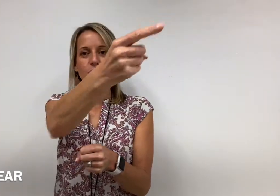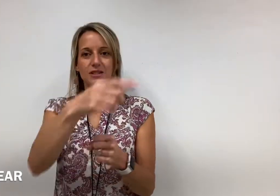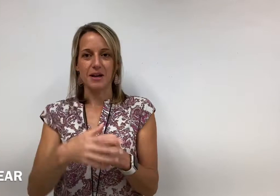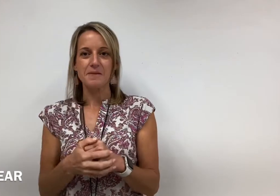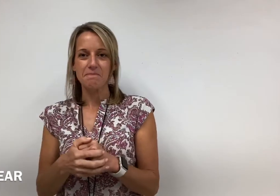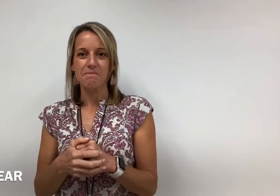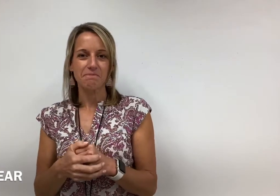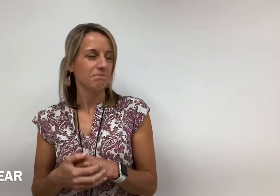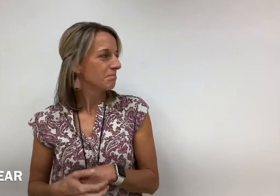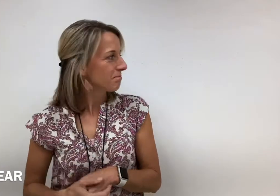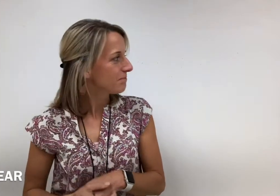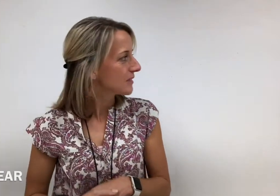sign.